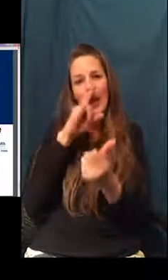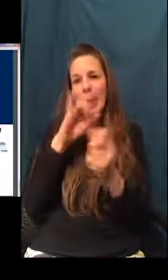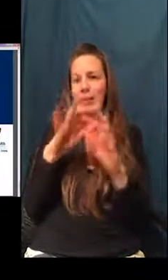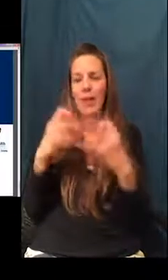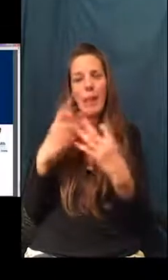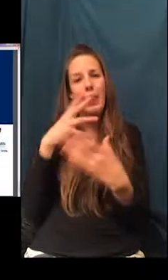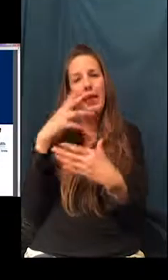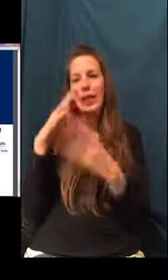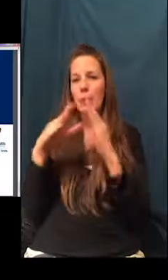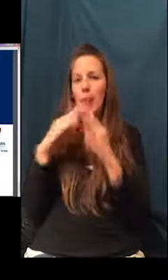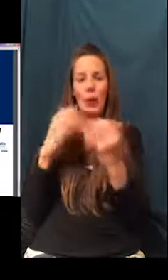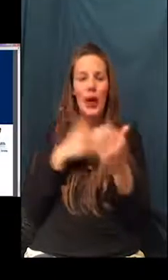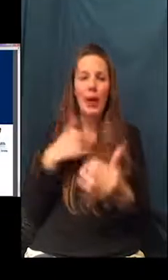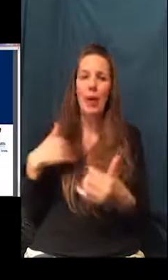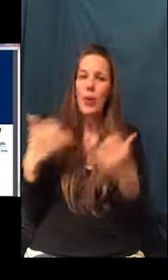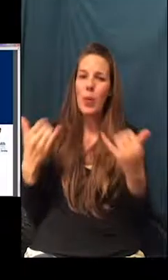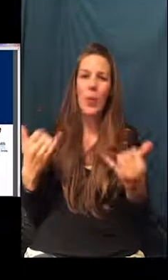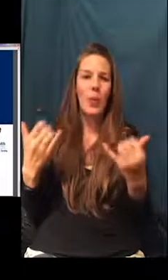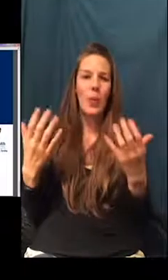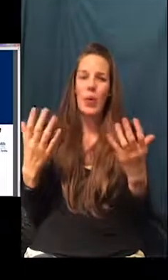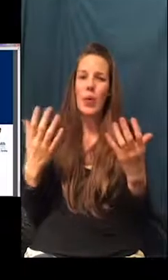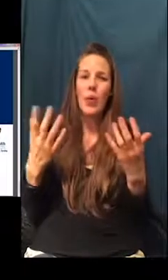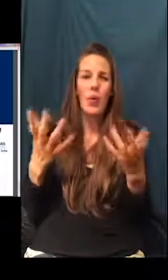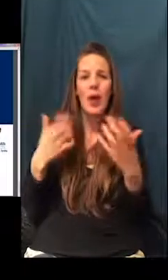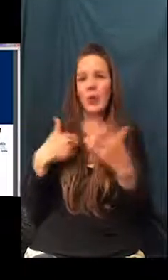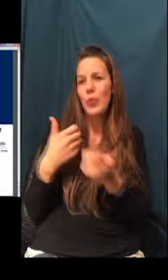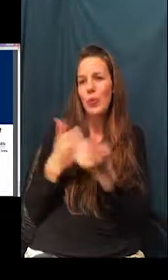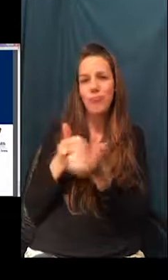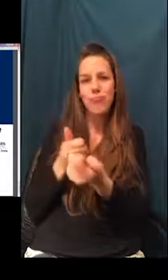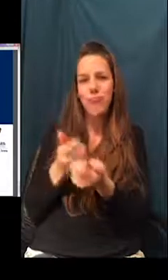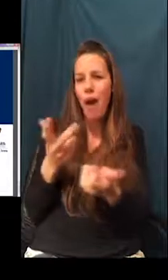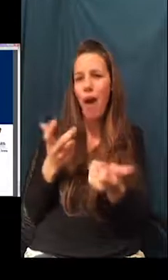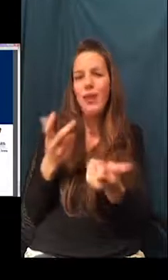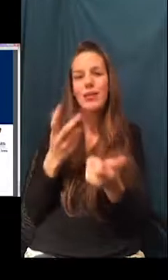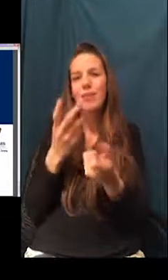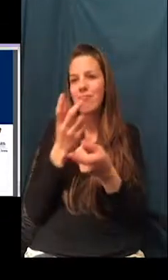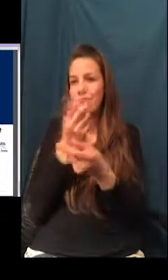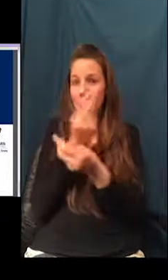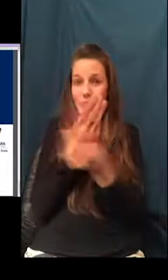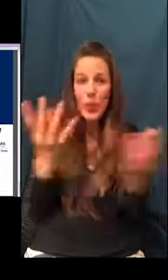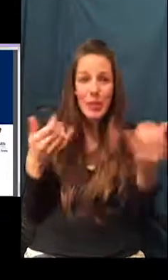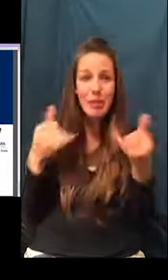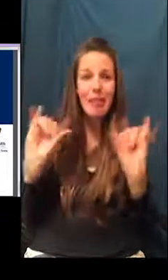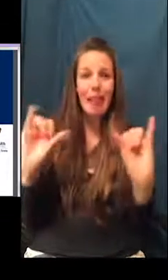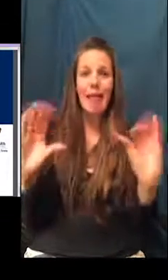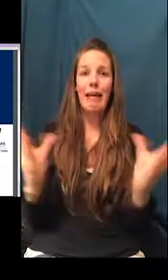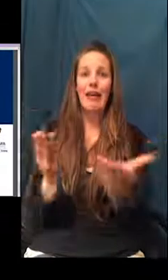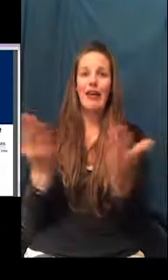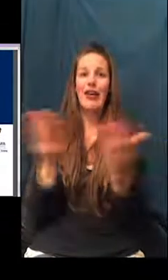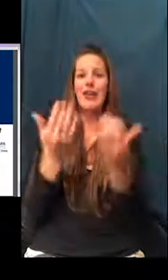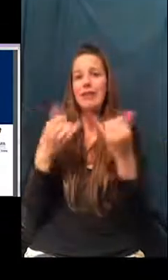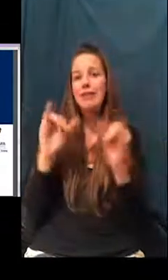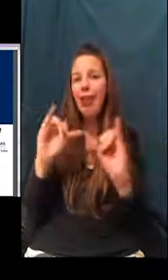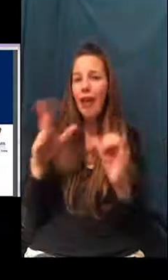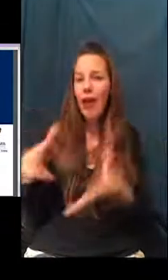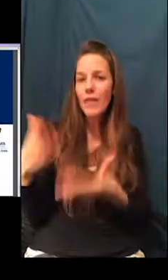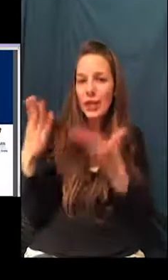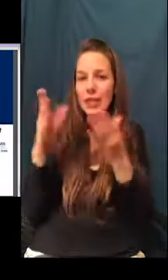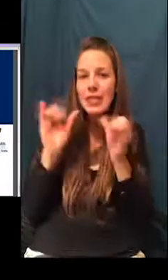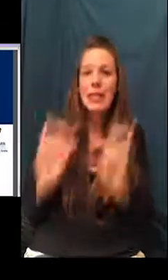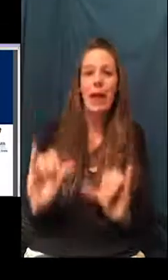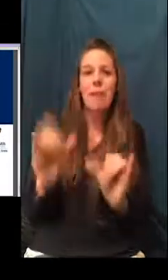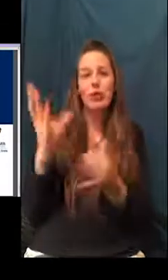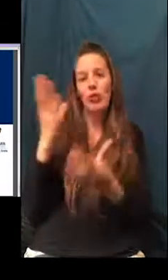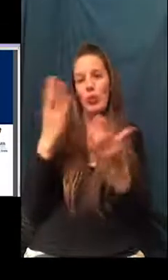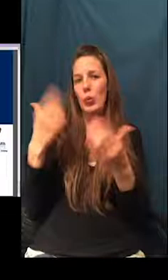families and community members right now. So I think the biggest message is that we are still here and we are still offering the same